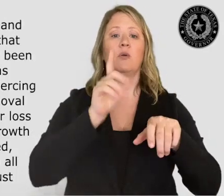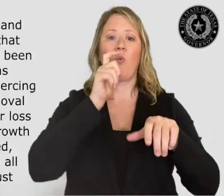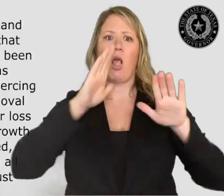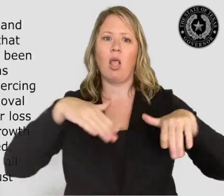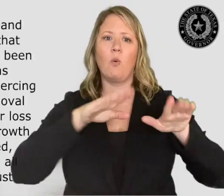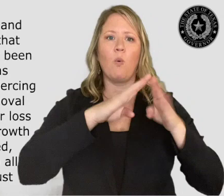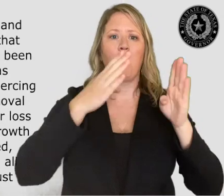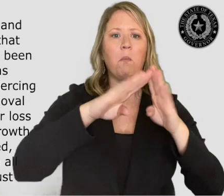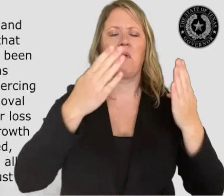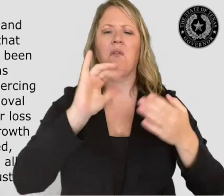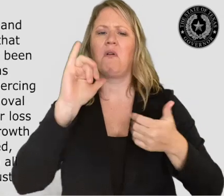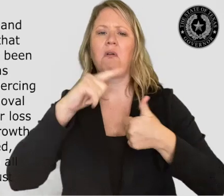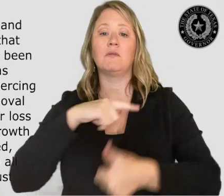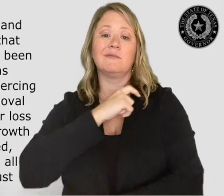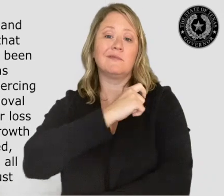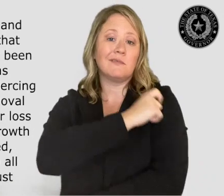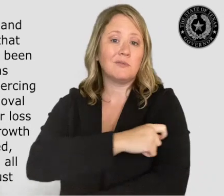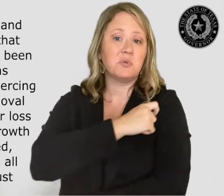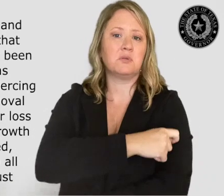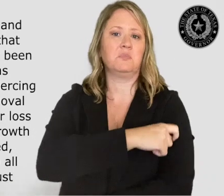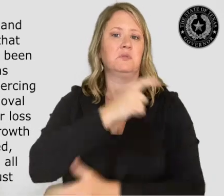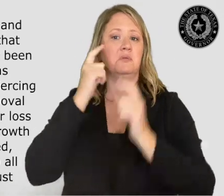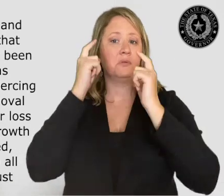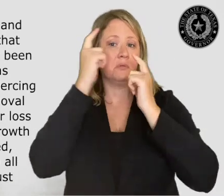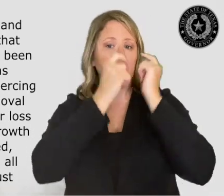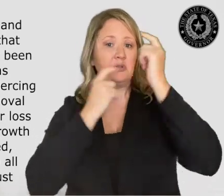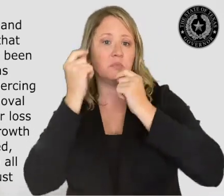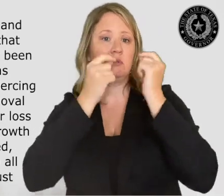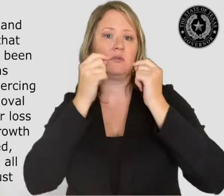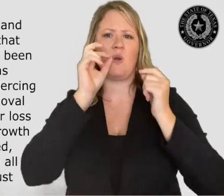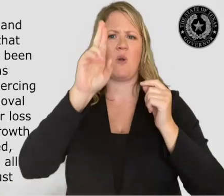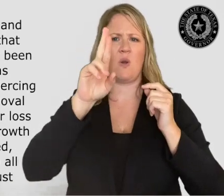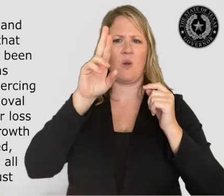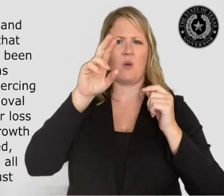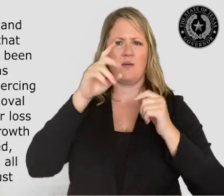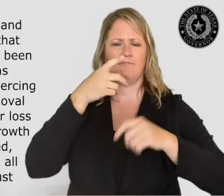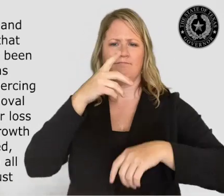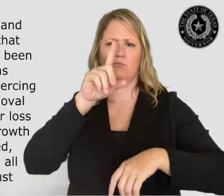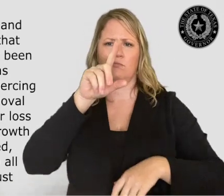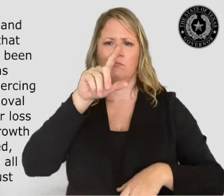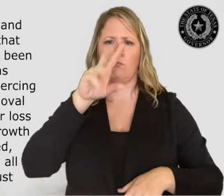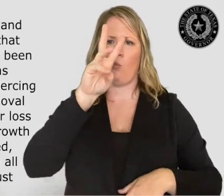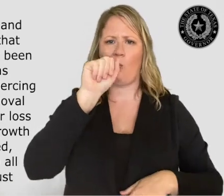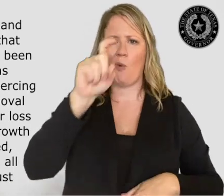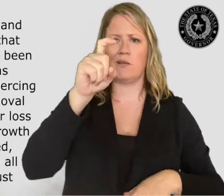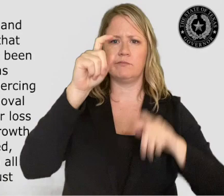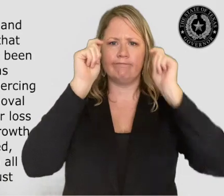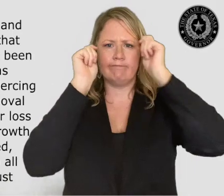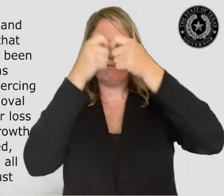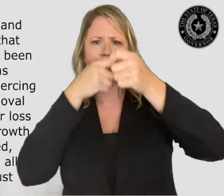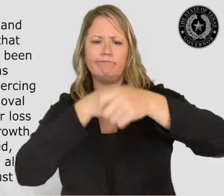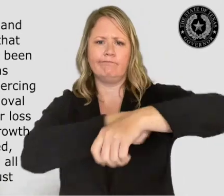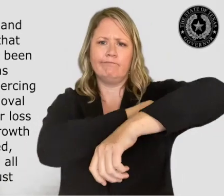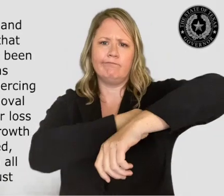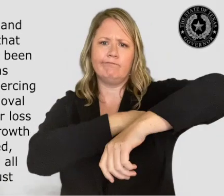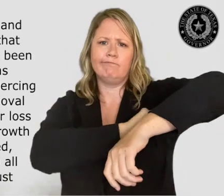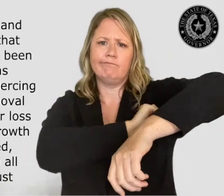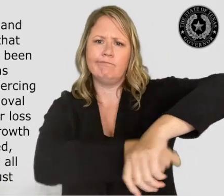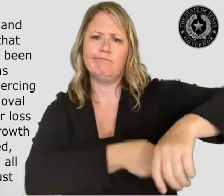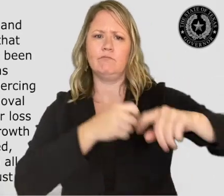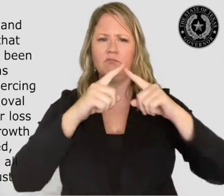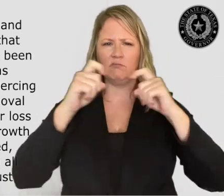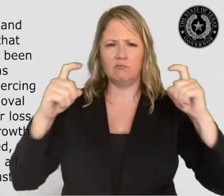and beauty services that have not already been reopened, such as tattoo studios, piercing studios, hair